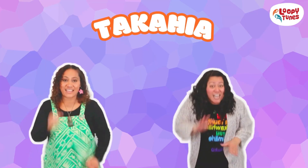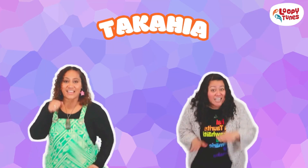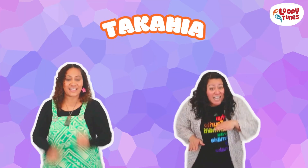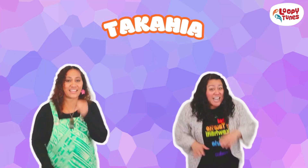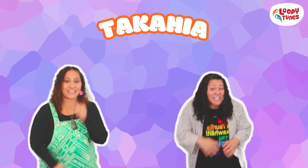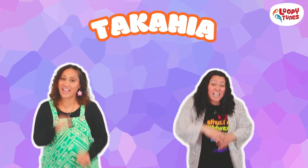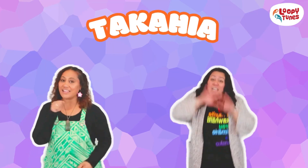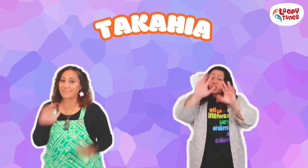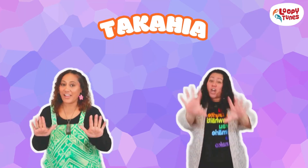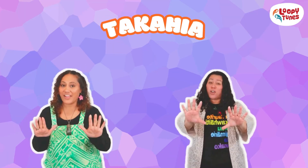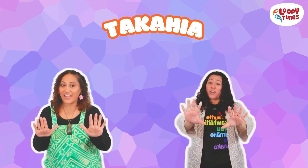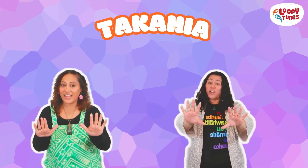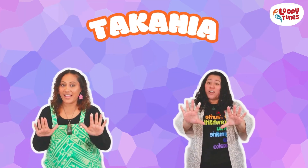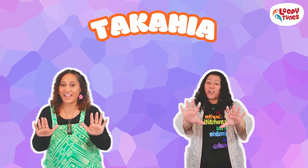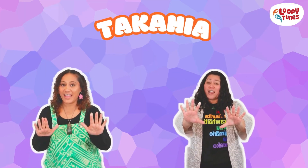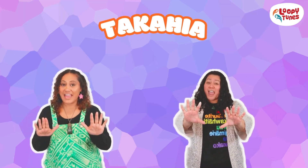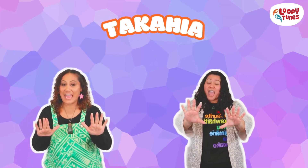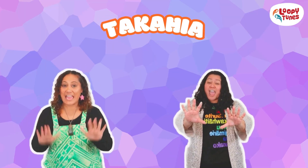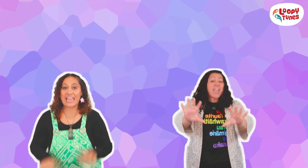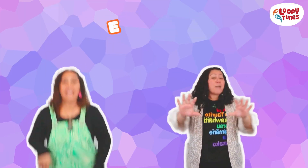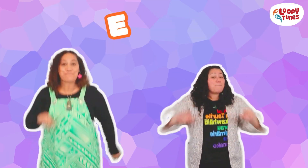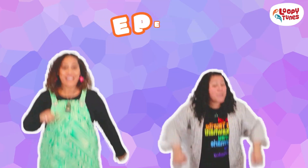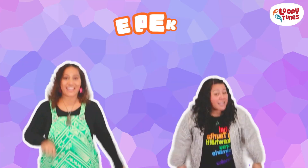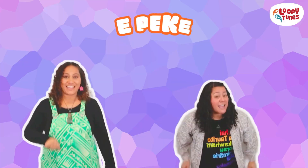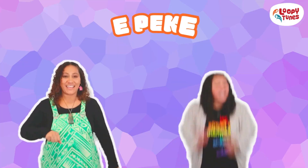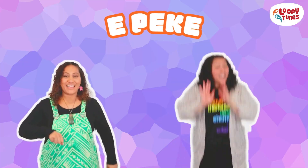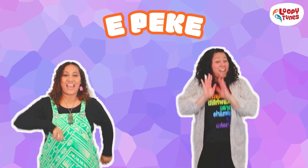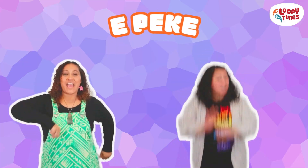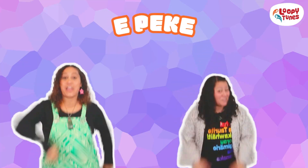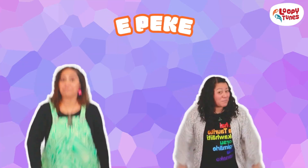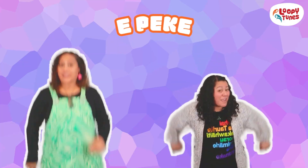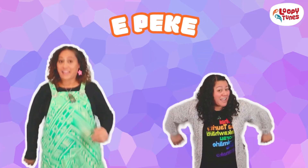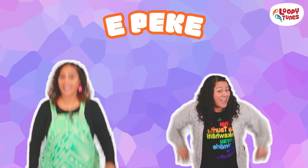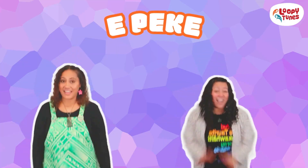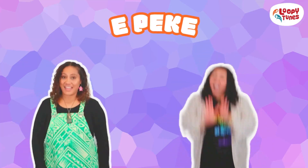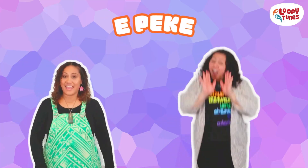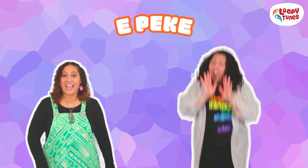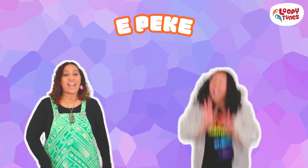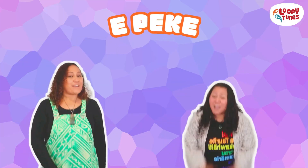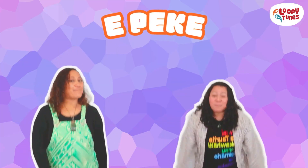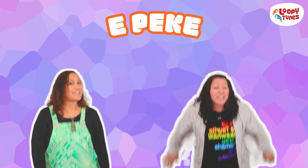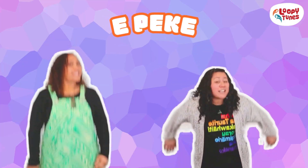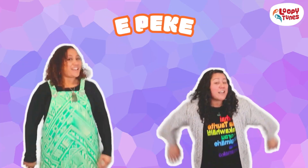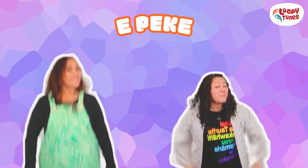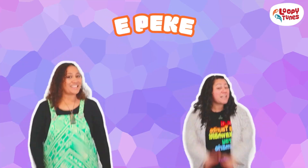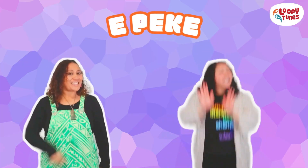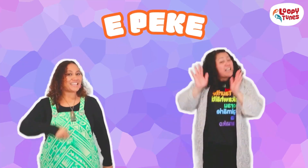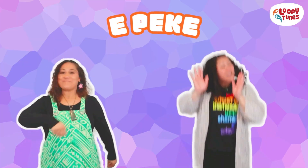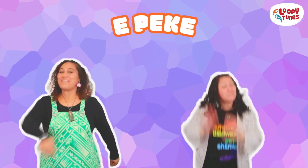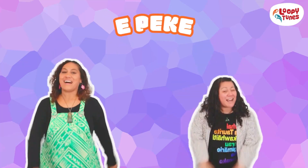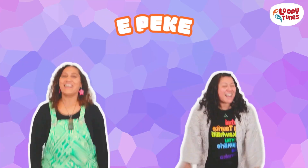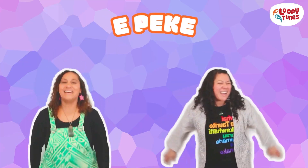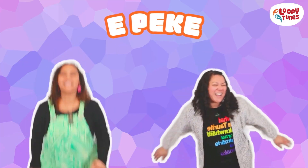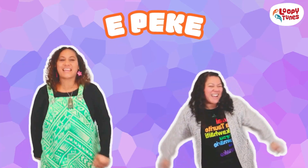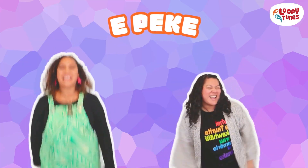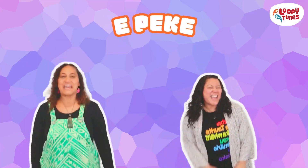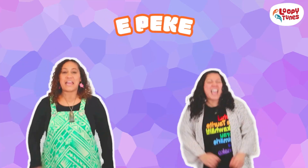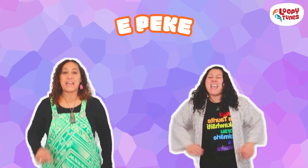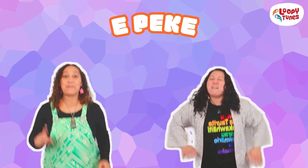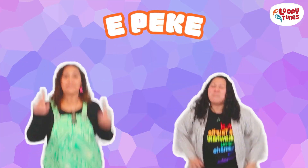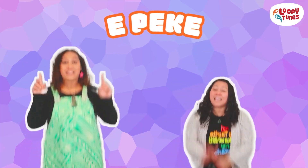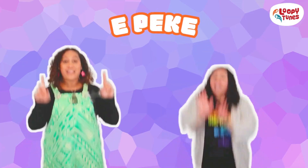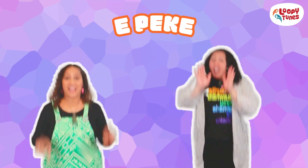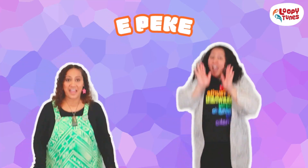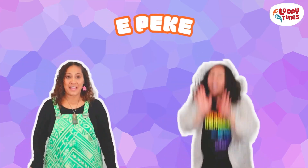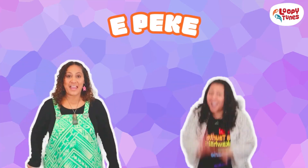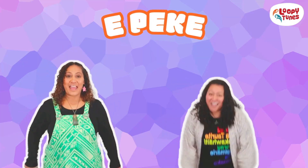takahia, takahia kia tau. E peke, e peke, e peke tamariki ma.